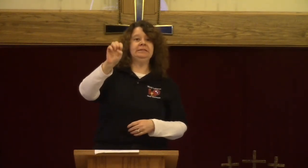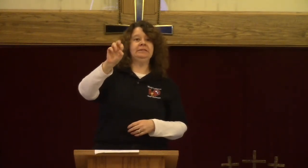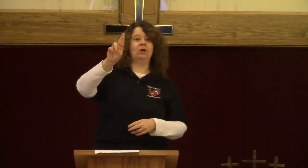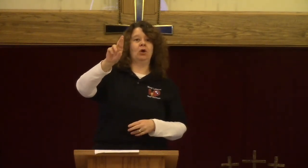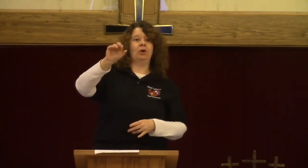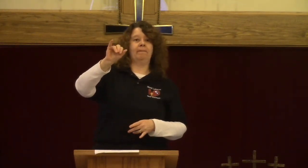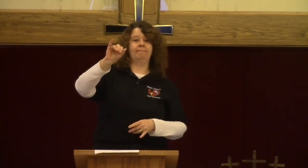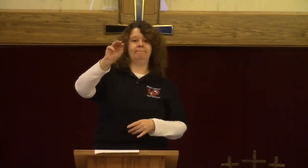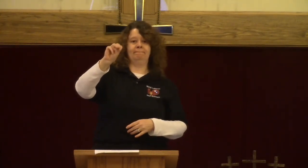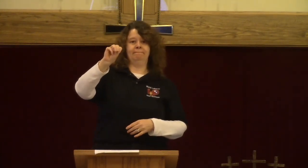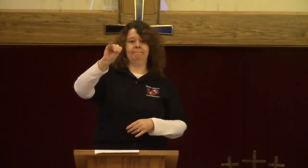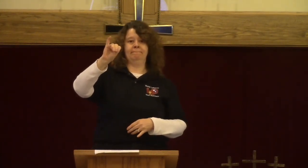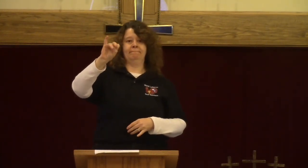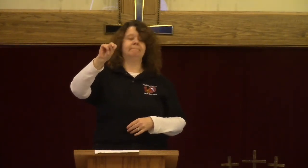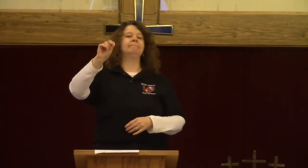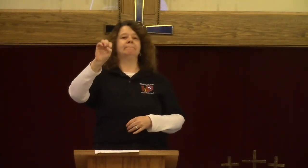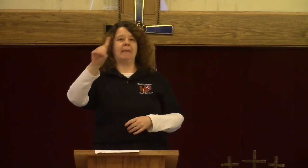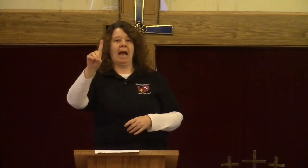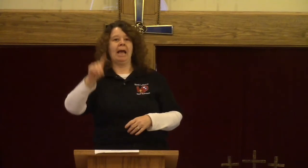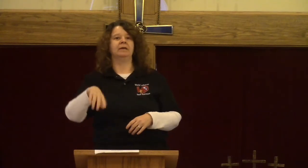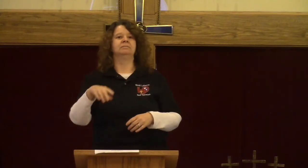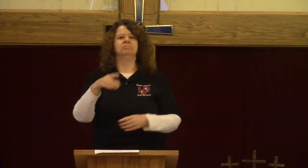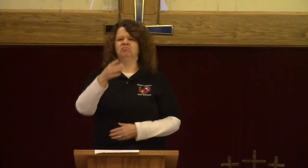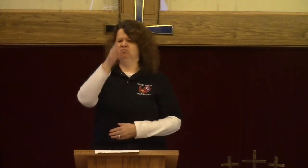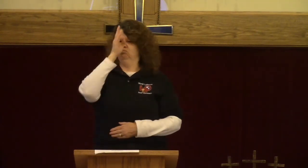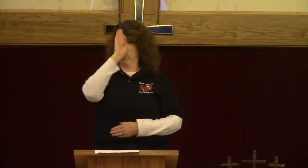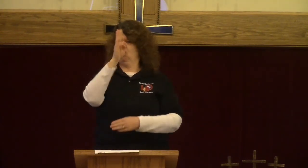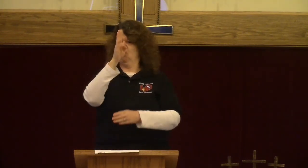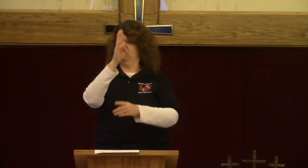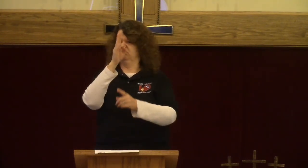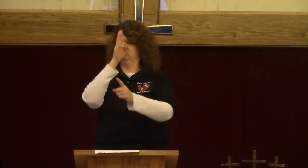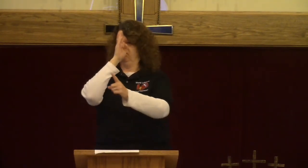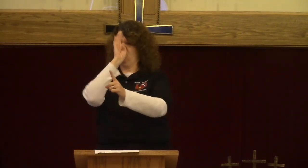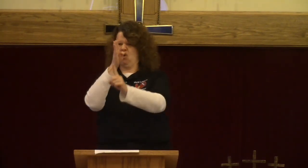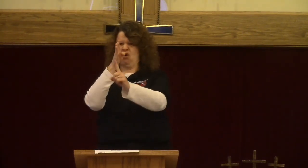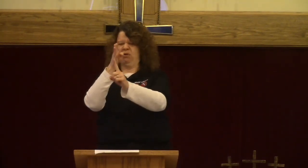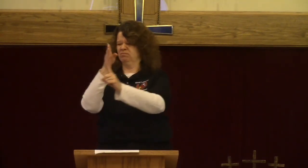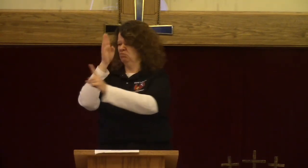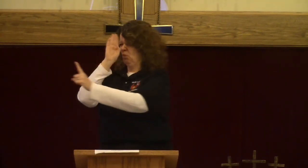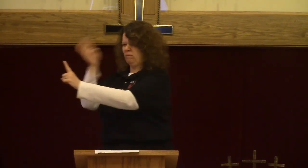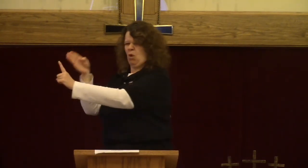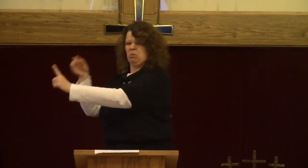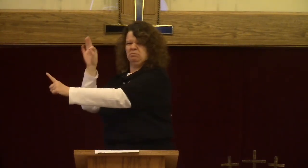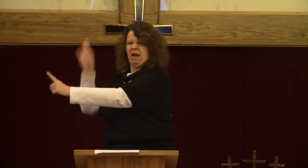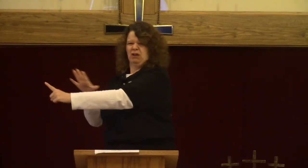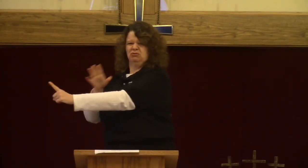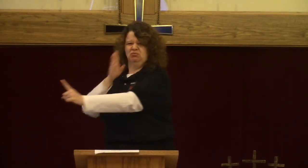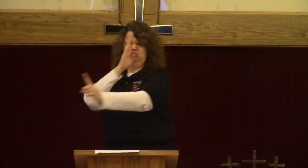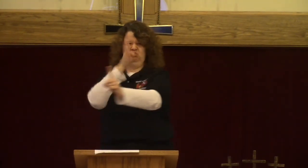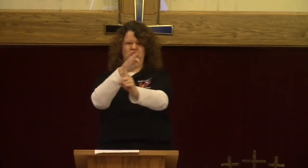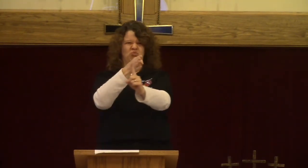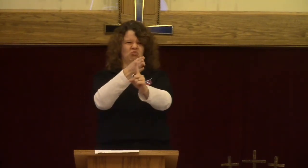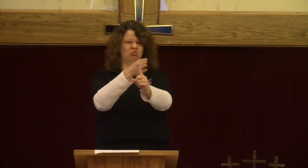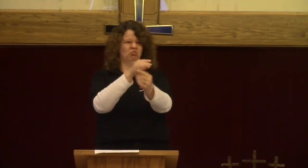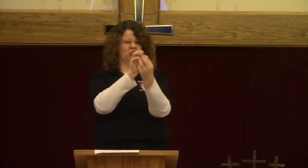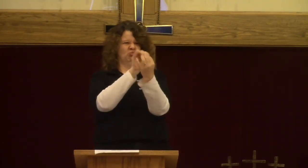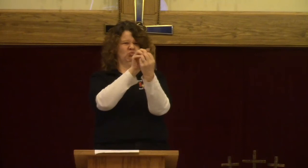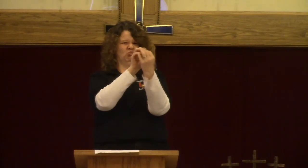is determined. You know, meaning they're just overly blunt with the pastor. You know, that